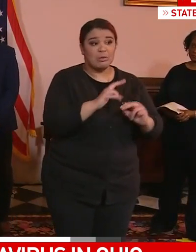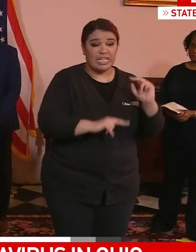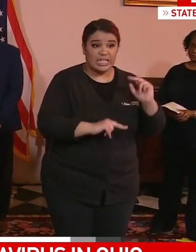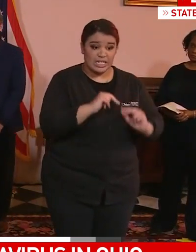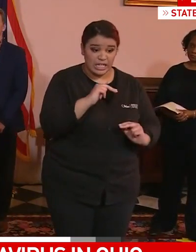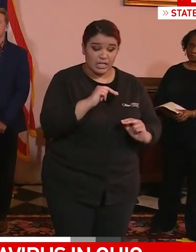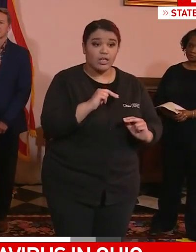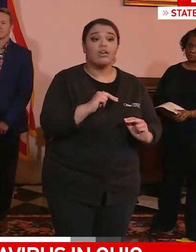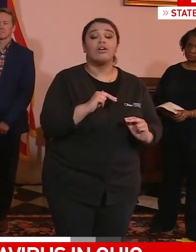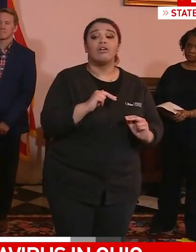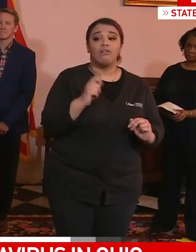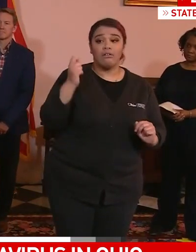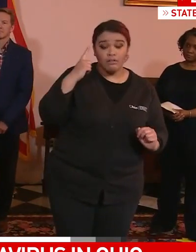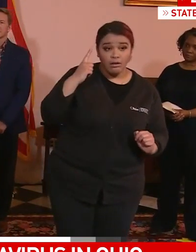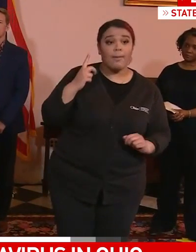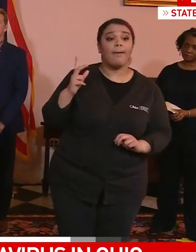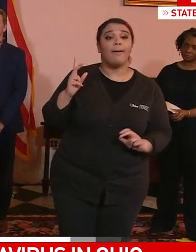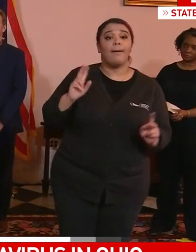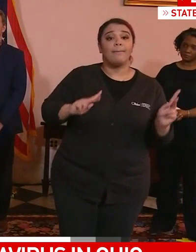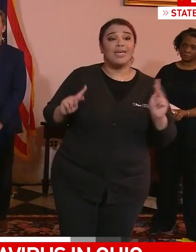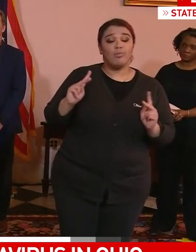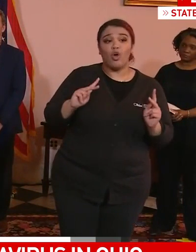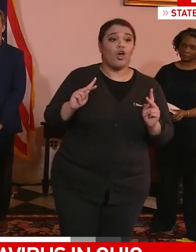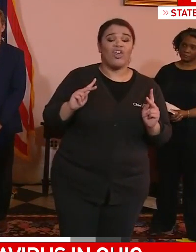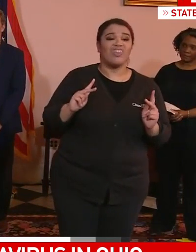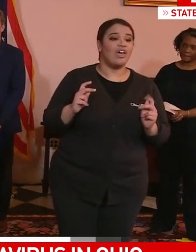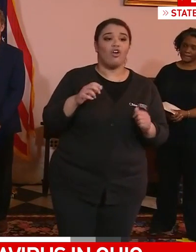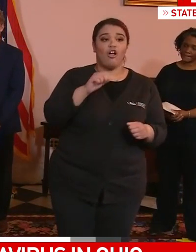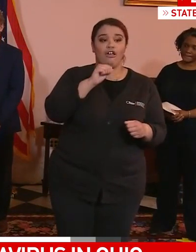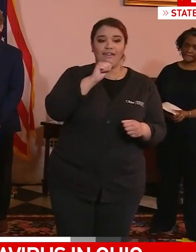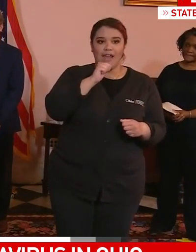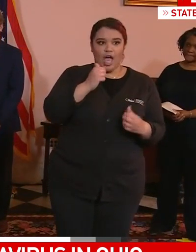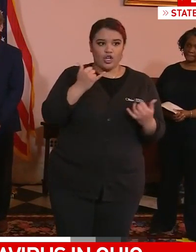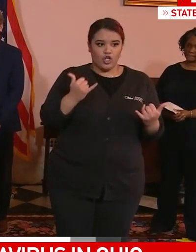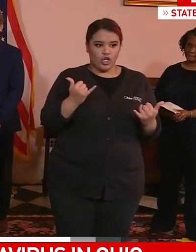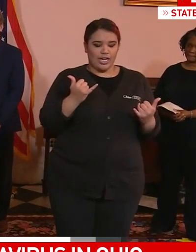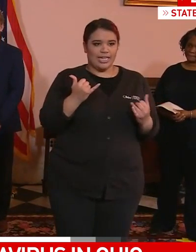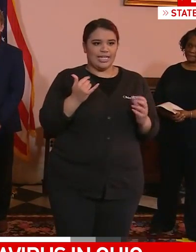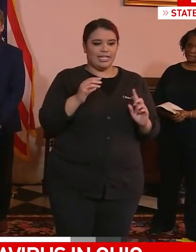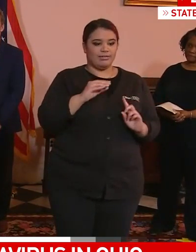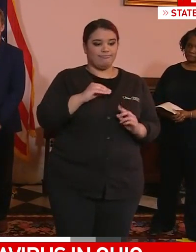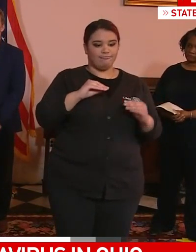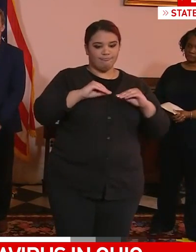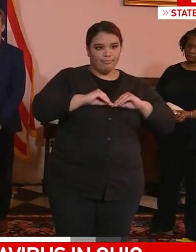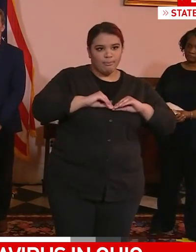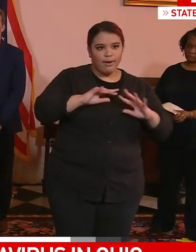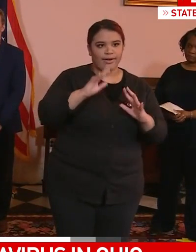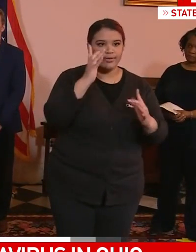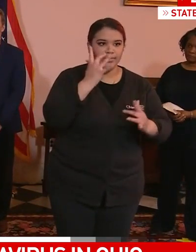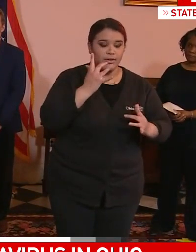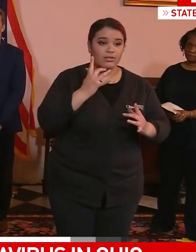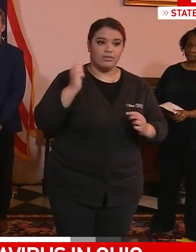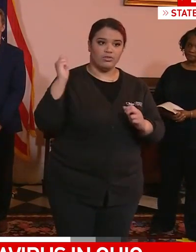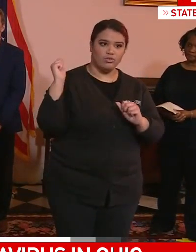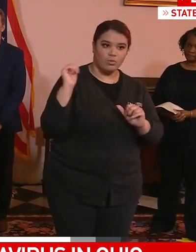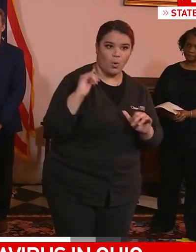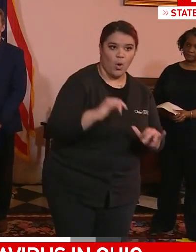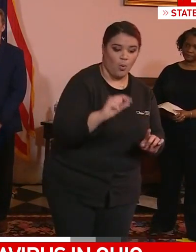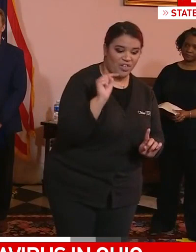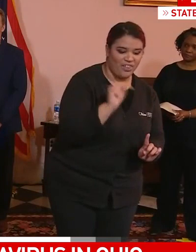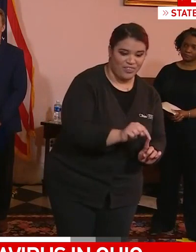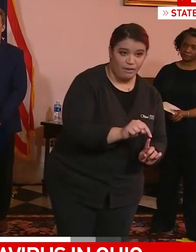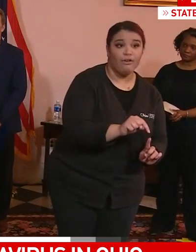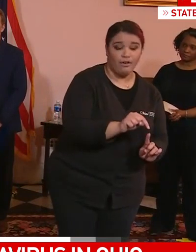non-infectious patients safely, where those patients could safely be cared for. So you're essentially turning a section of a nursing home